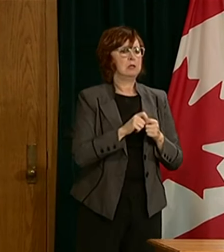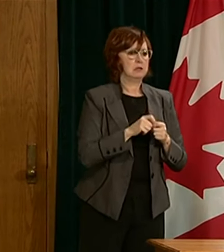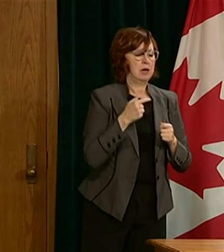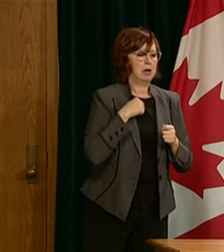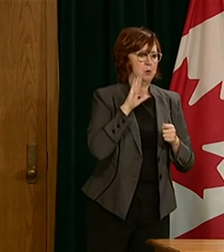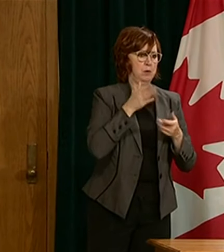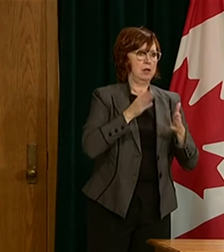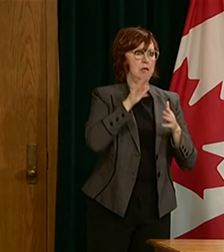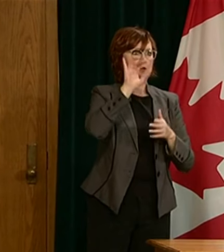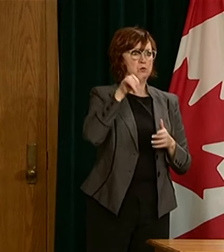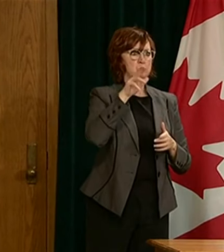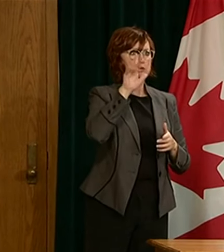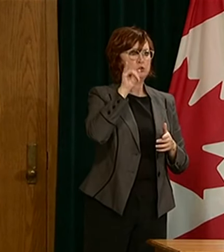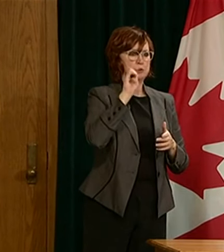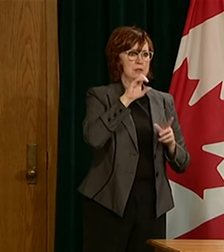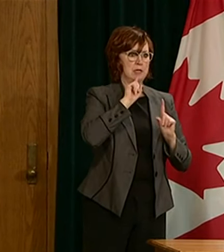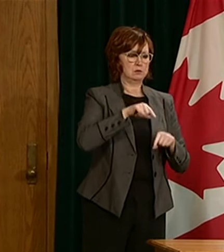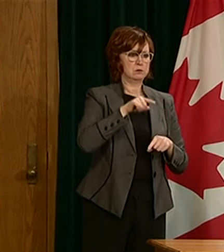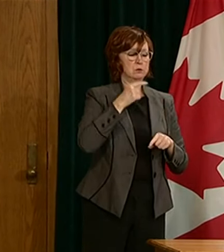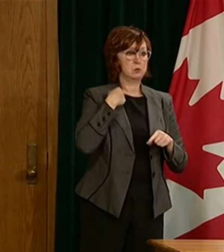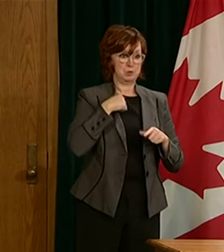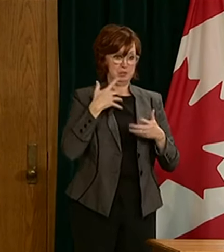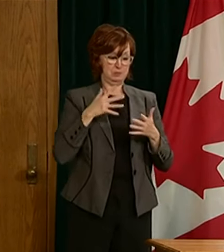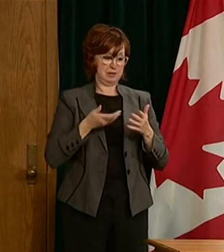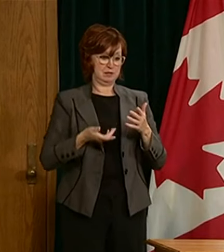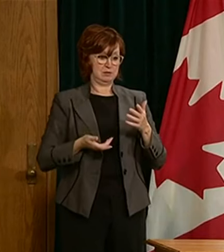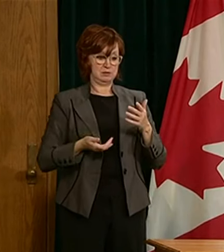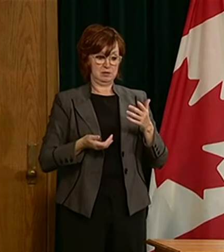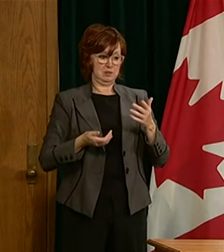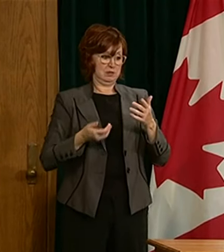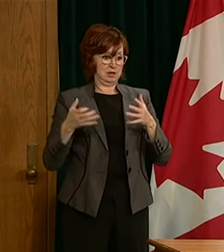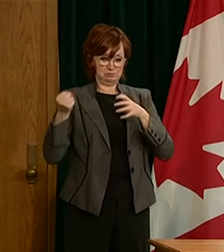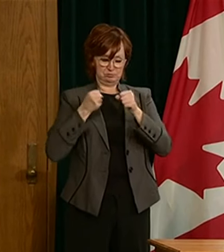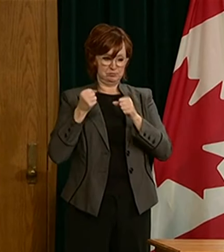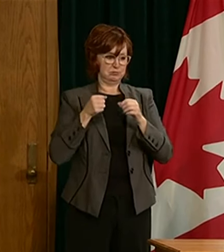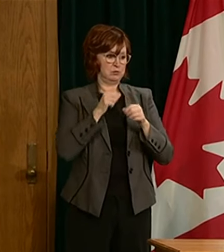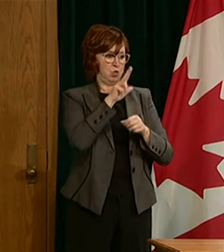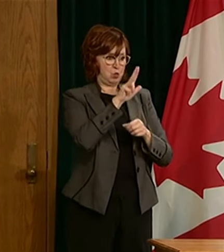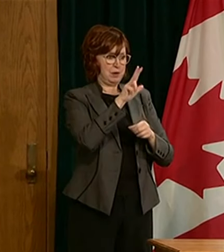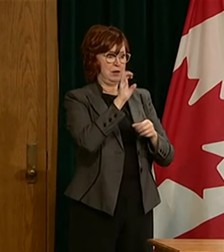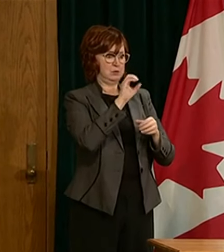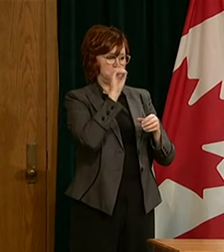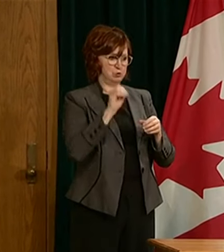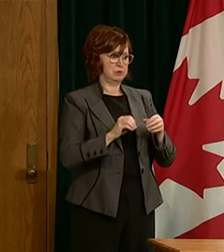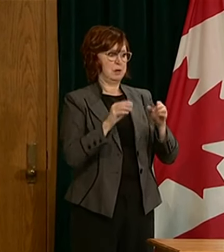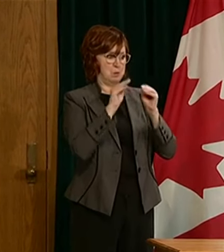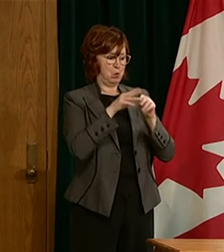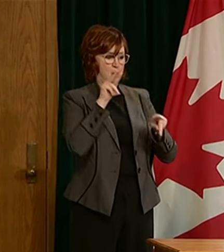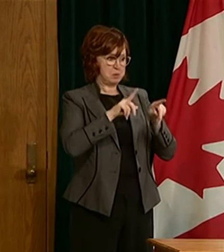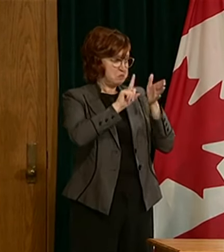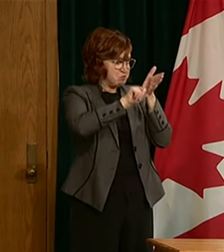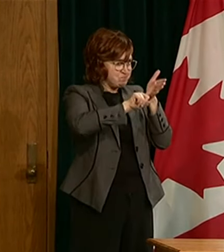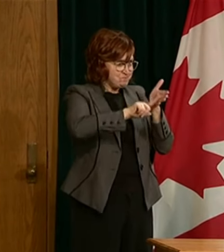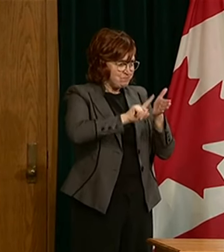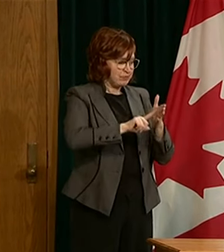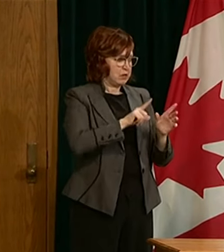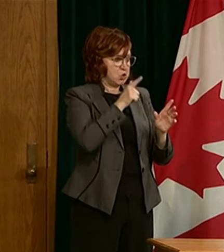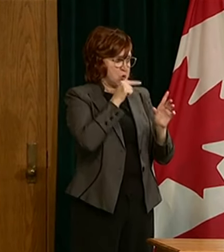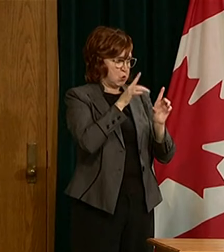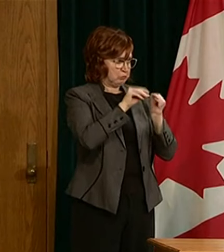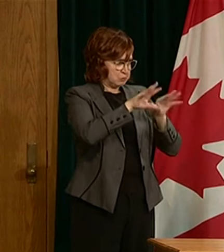have increased the contact tracing by 300%, and I believe through advice through the Chief Medical Health Officer and